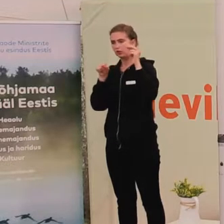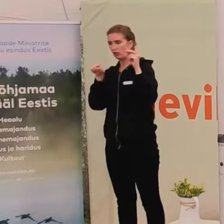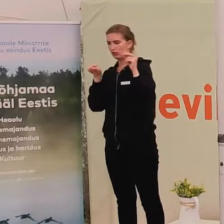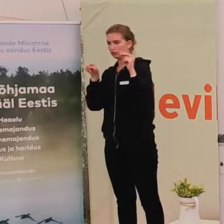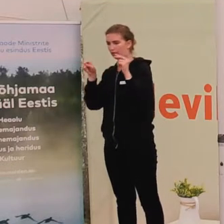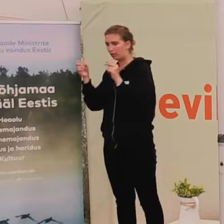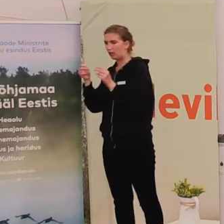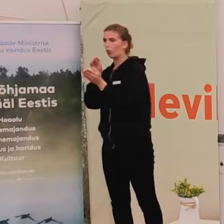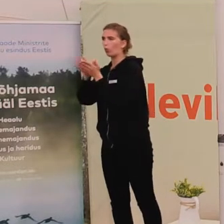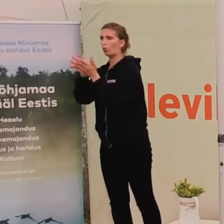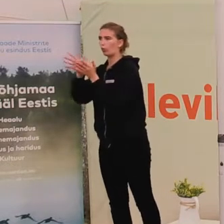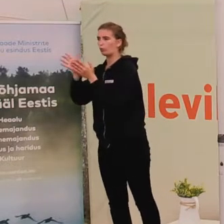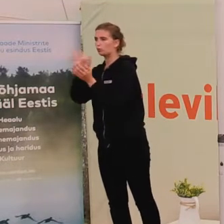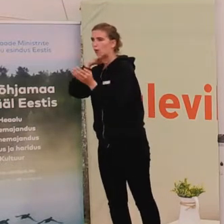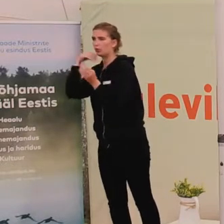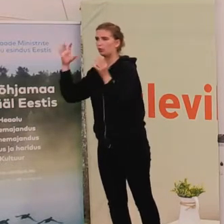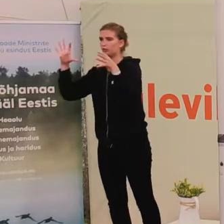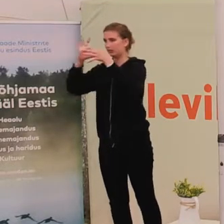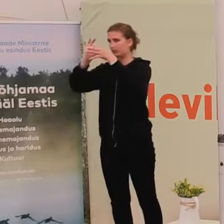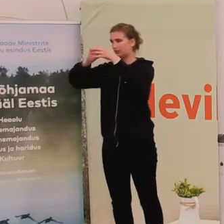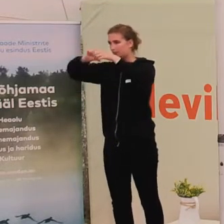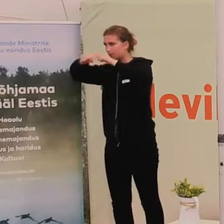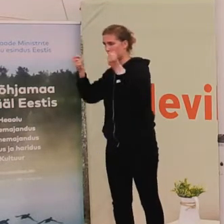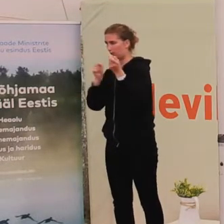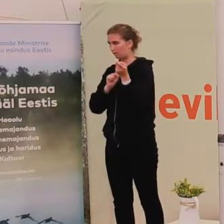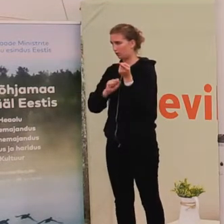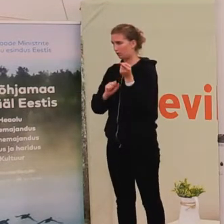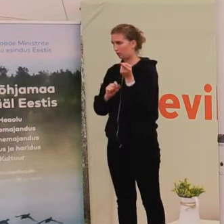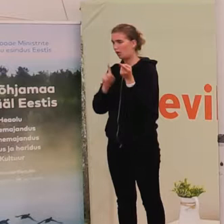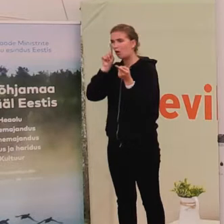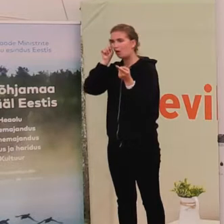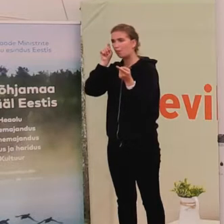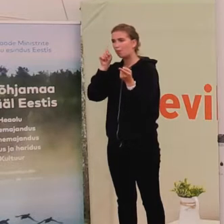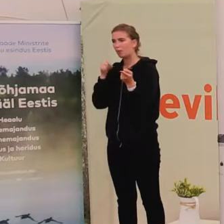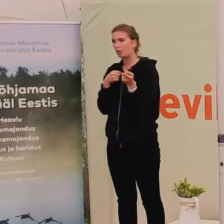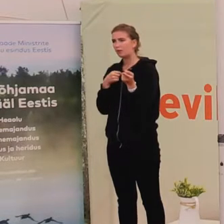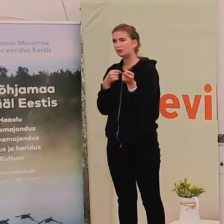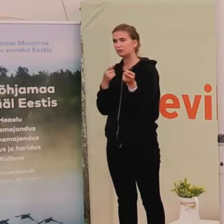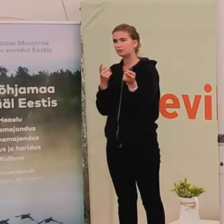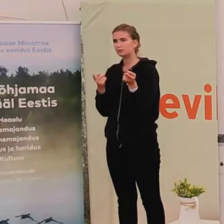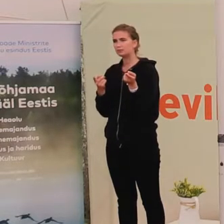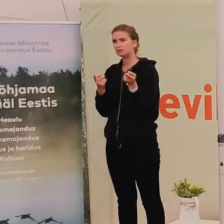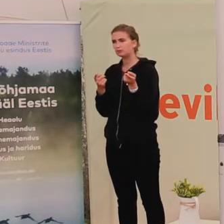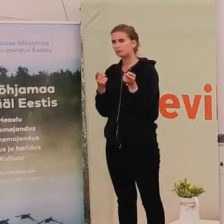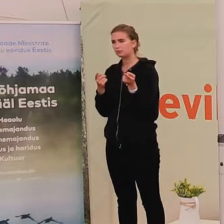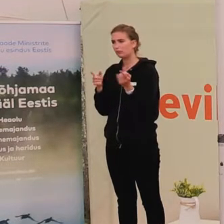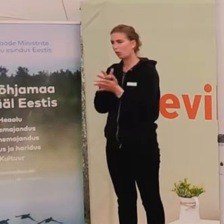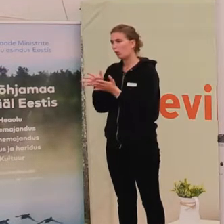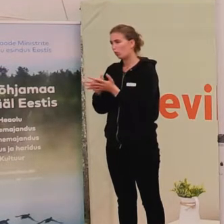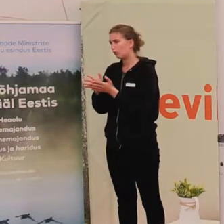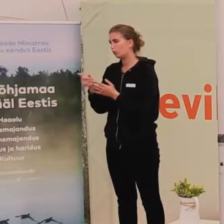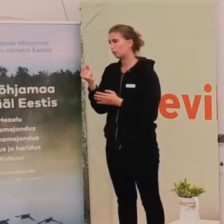So to be satisfied with less should not be a shameful thing, but an honorable thing. I don't know how to get there,